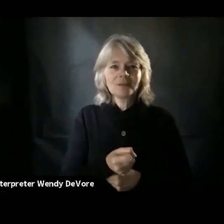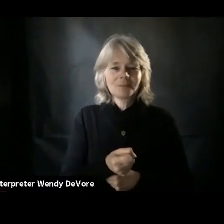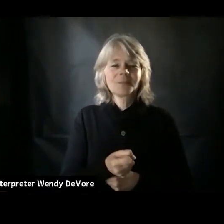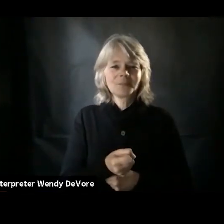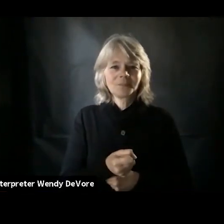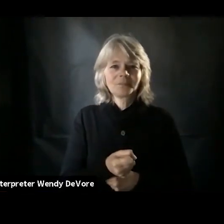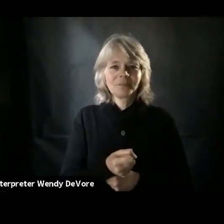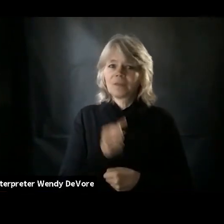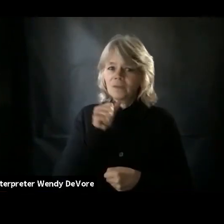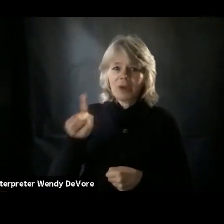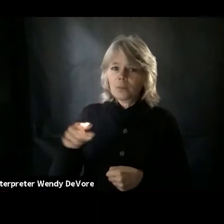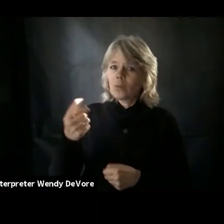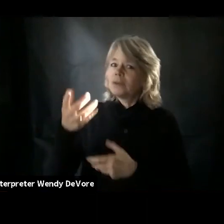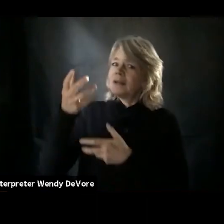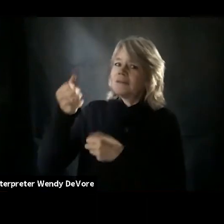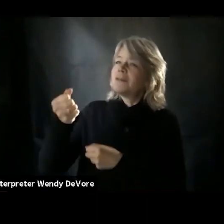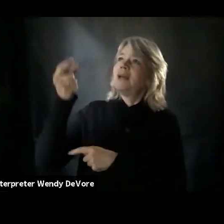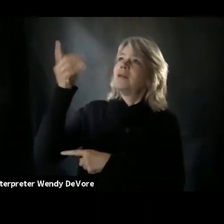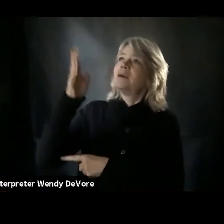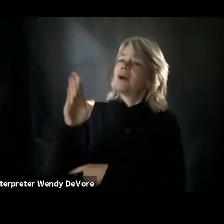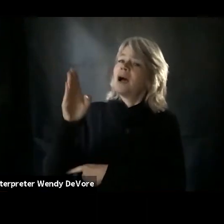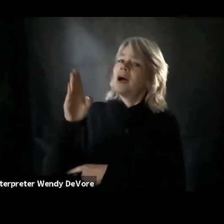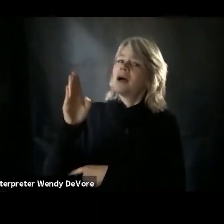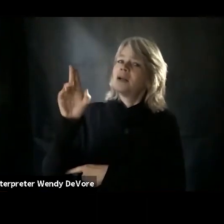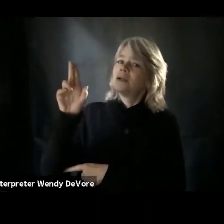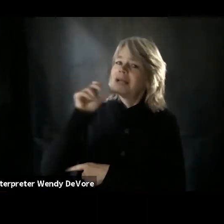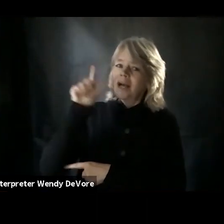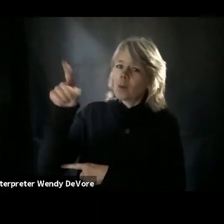only in God, but also in one another.